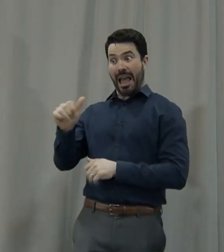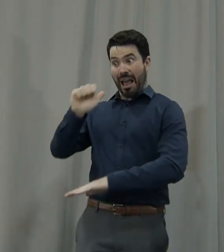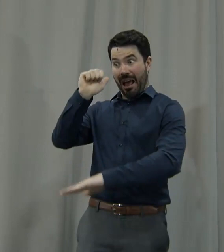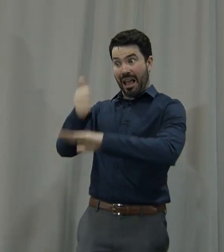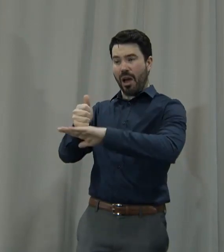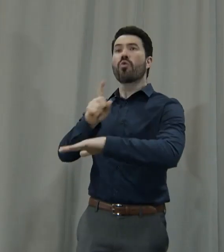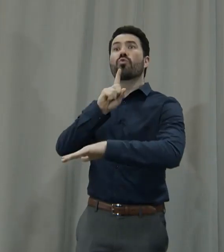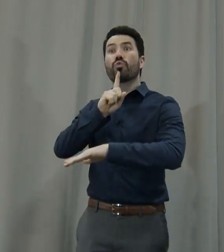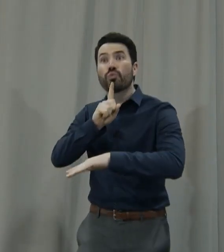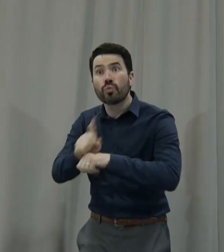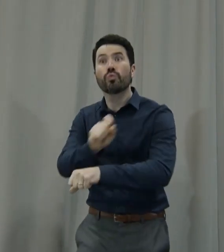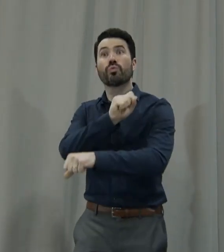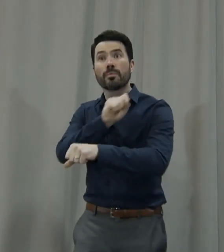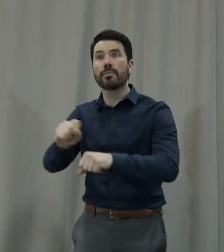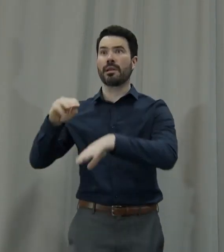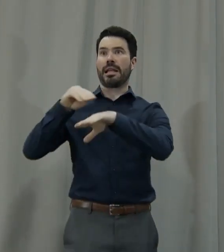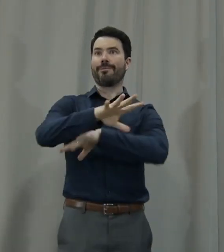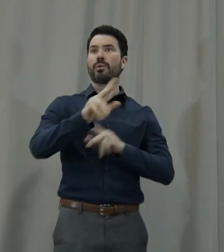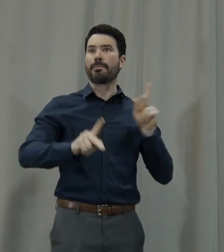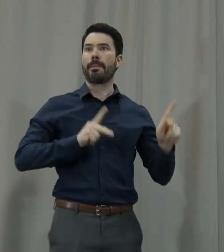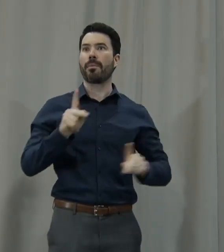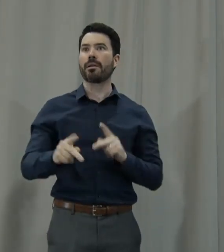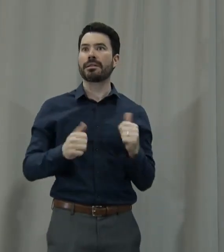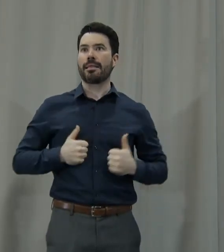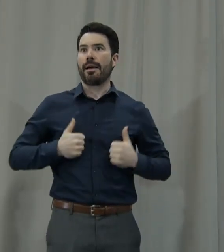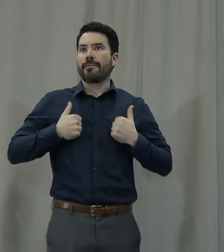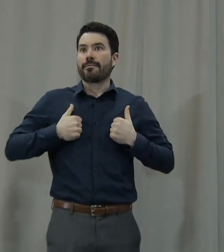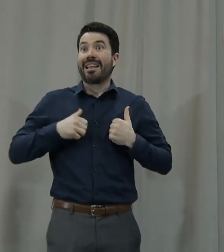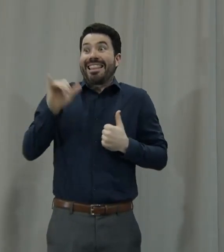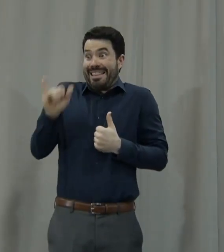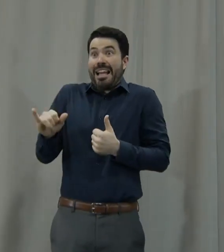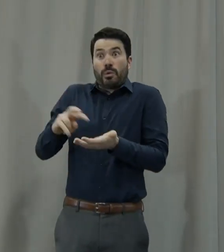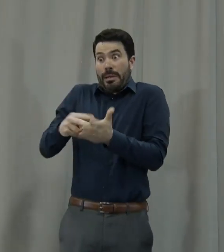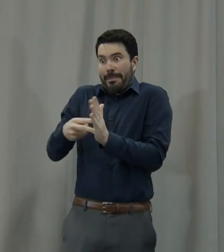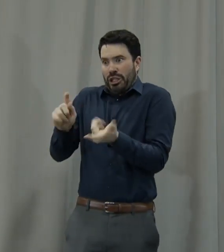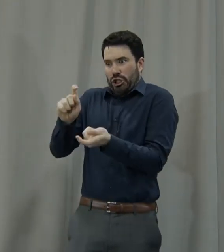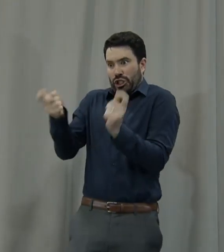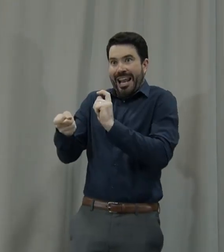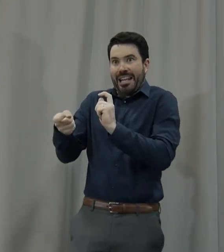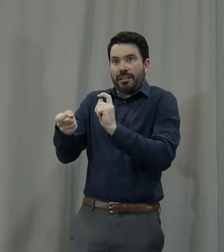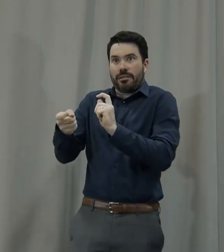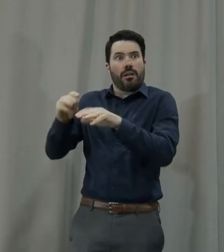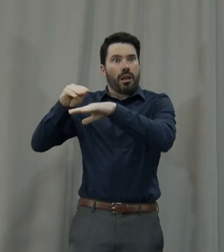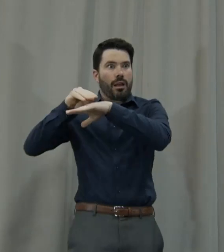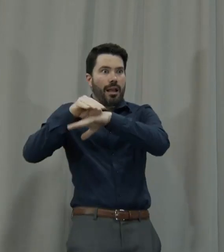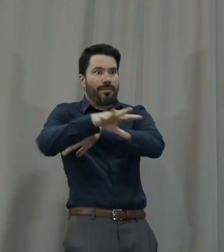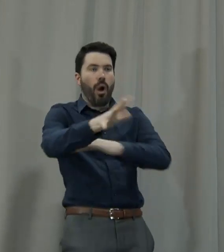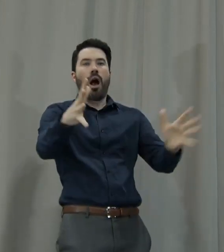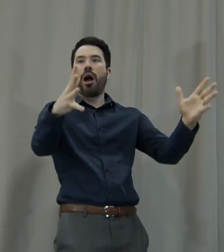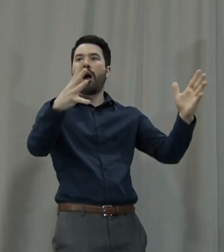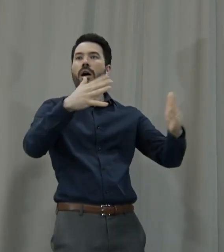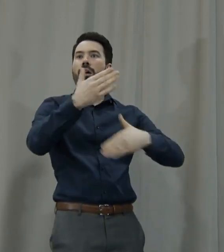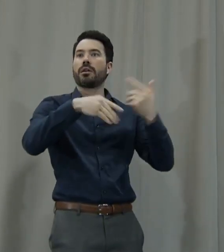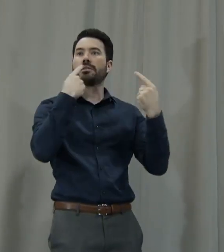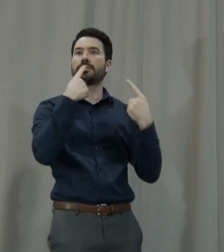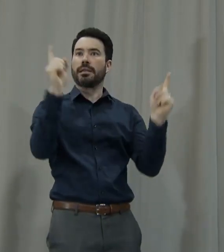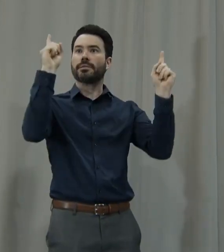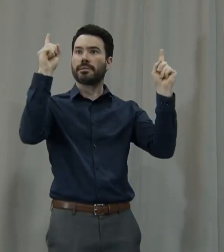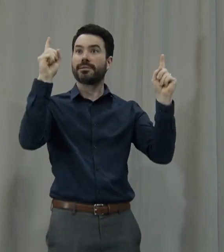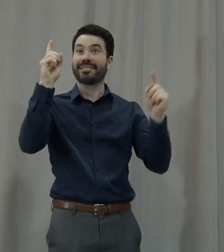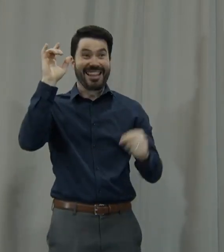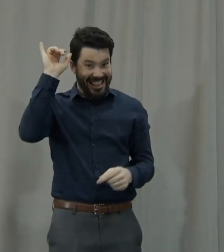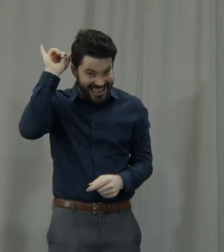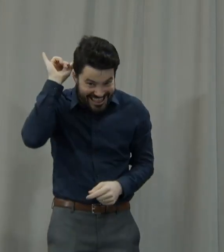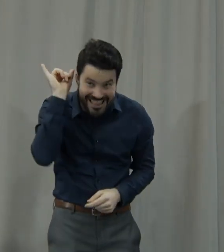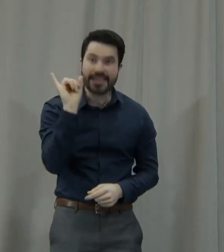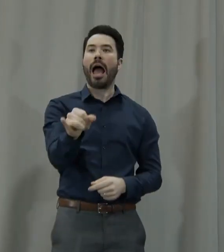people's lives. And this is what change is all about, right? And this is how we address discrimination. And it's